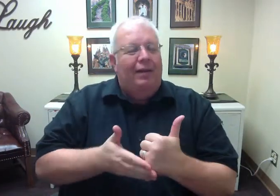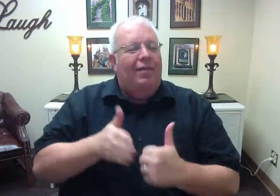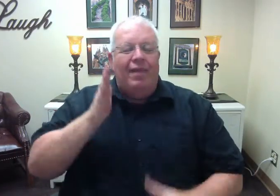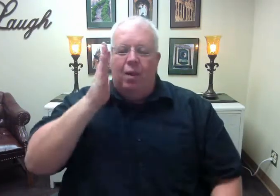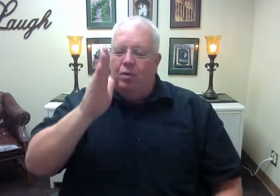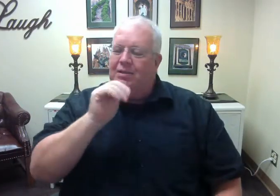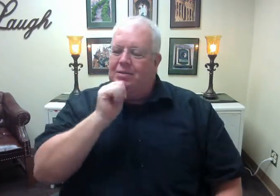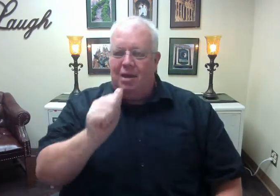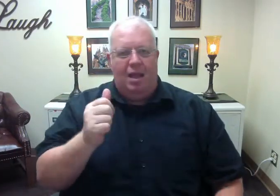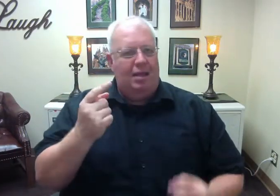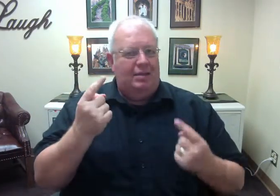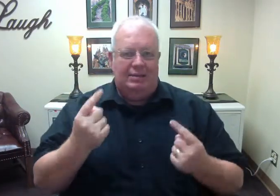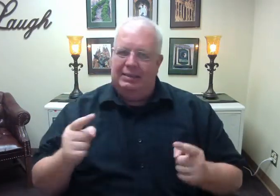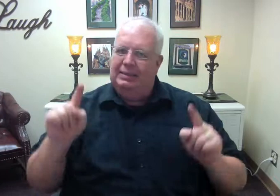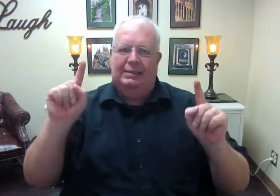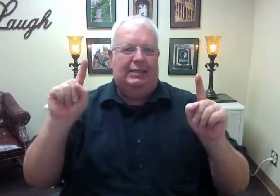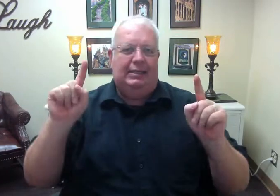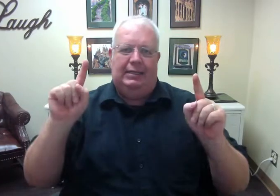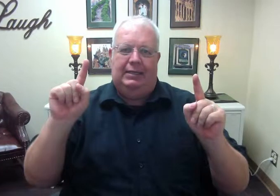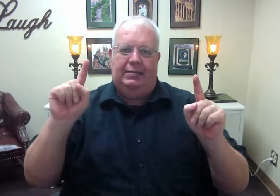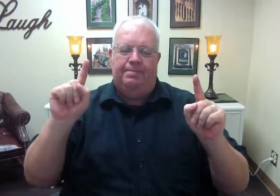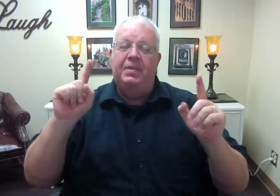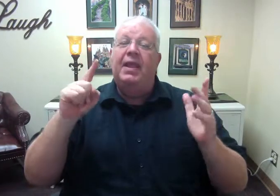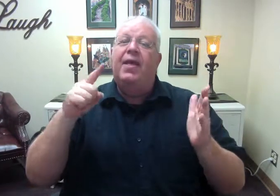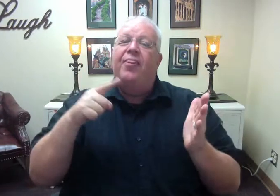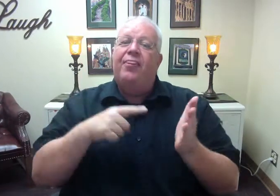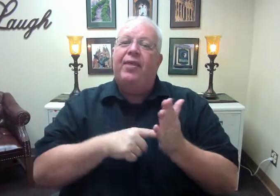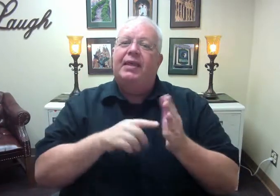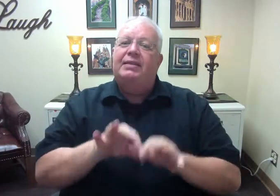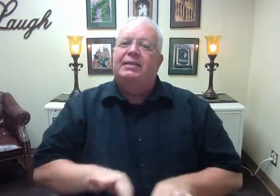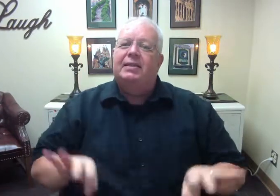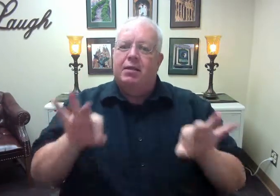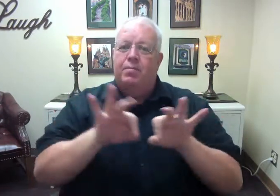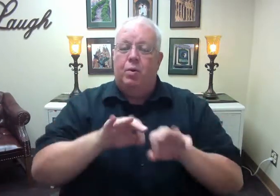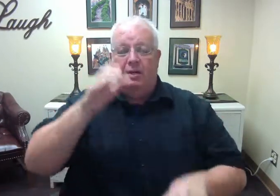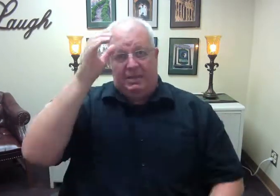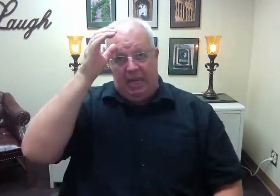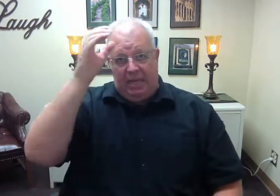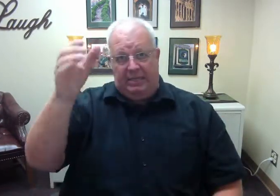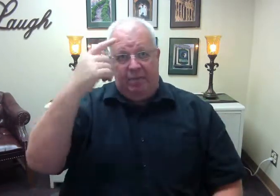This is an important concept for new educators because it is related